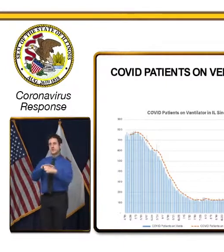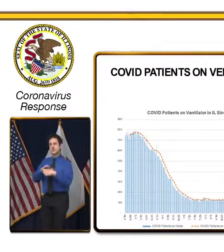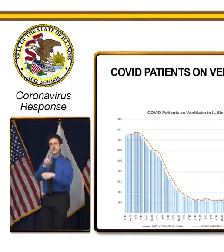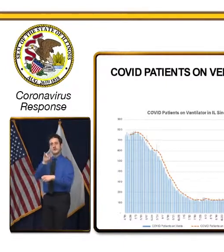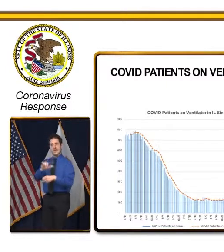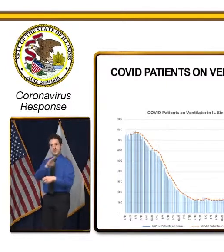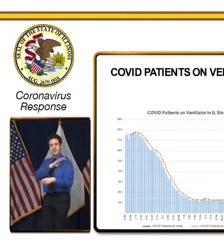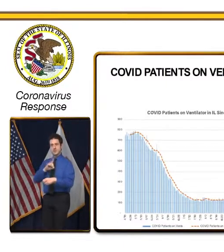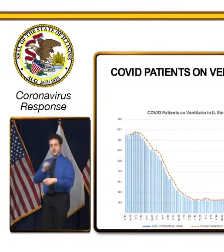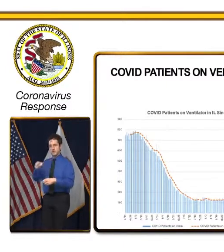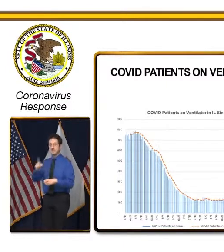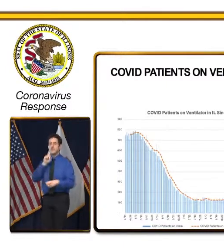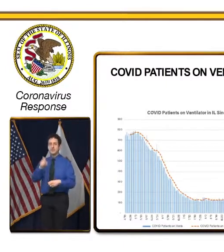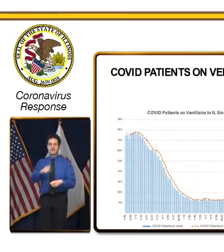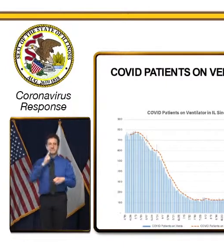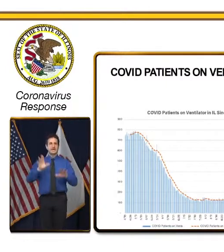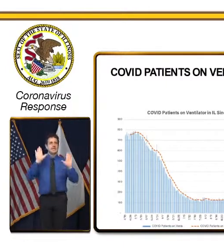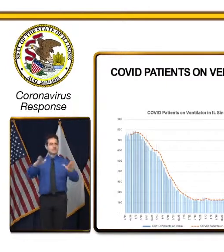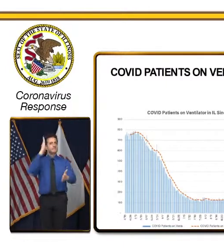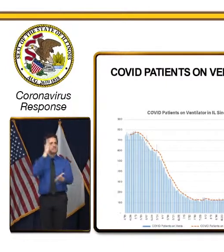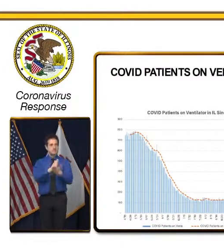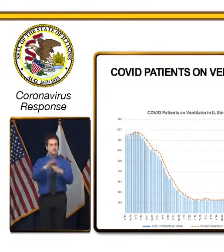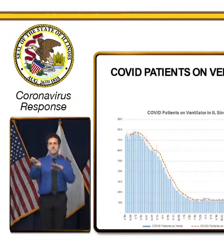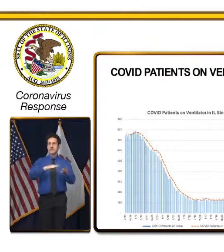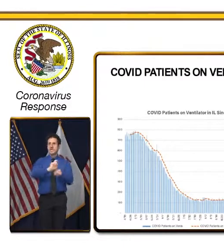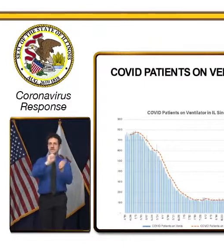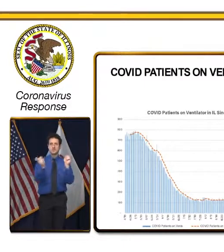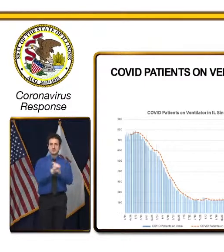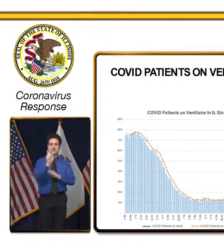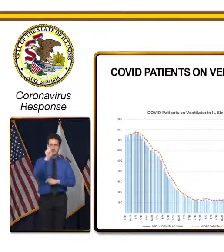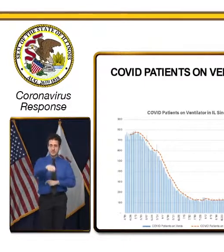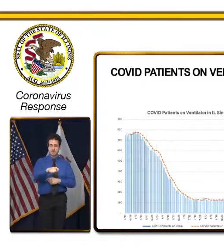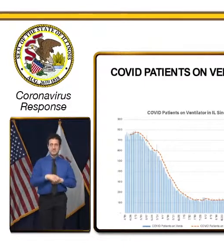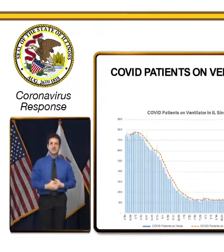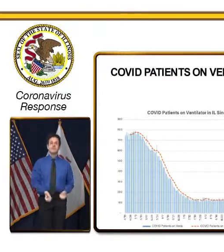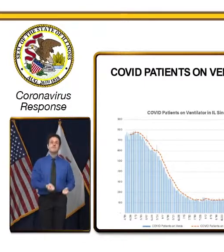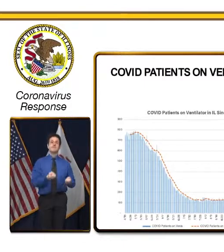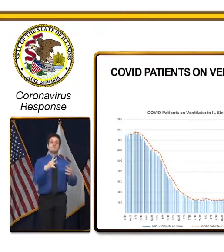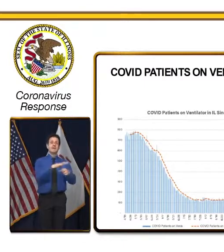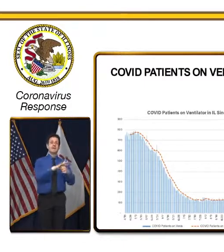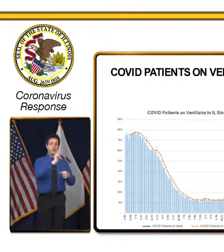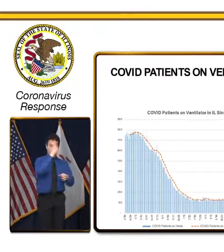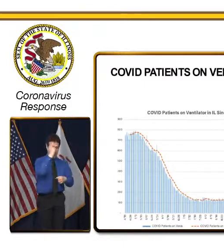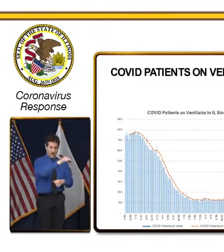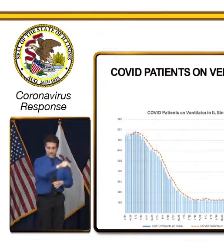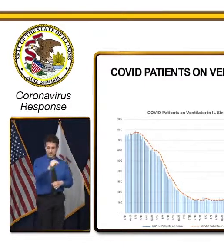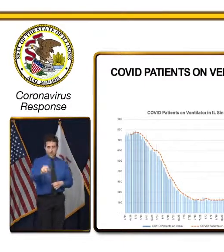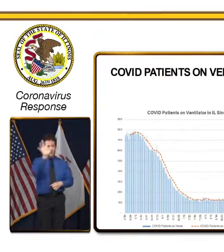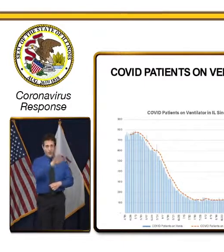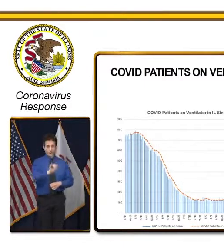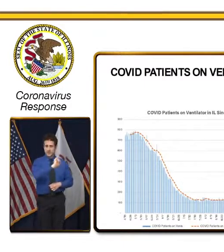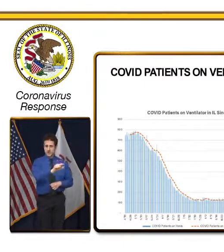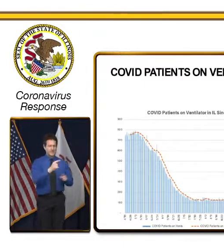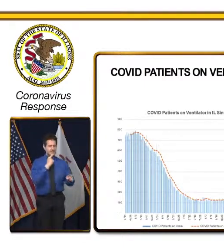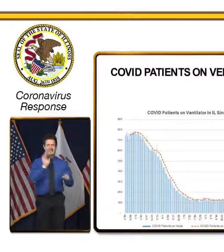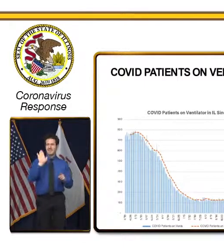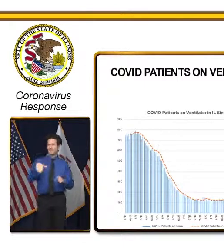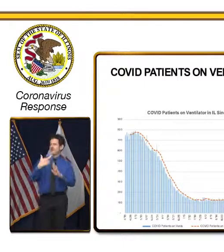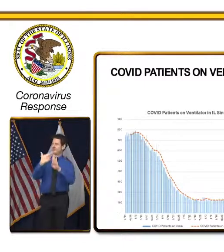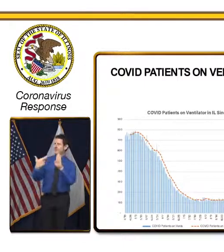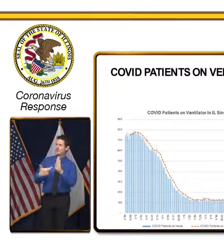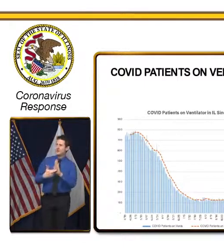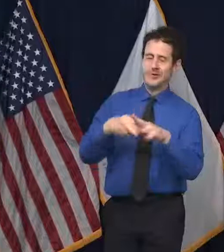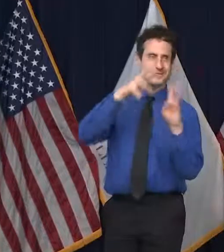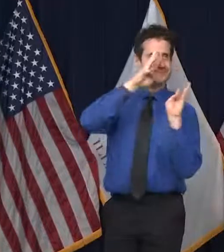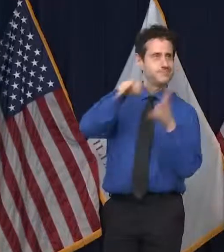up and say, this needs to change. Far too many local governments across the state are failing to enforce